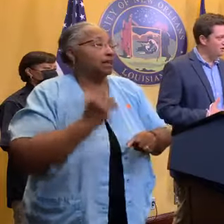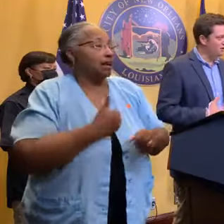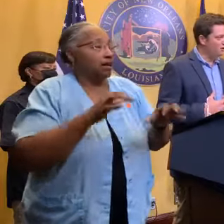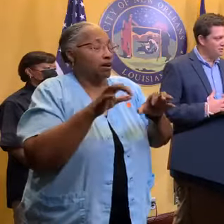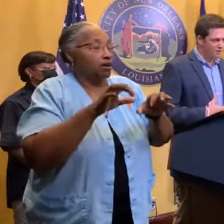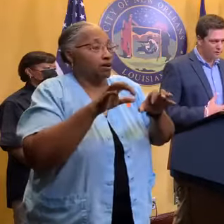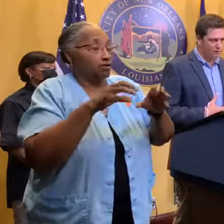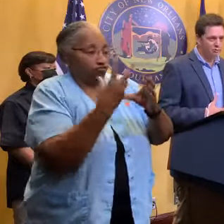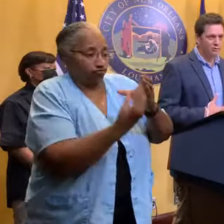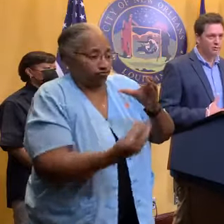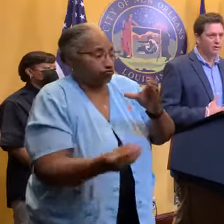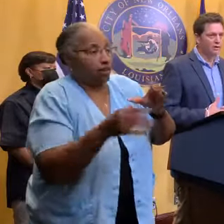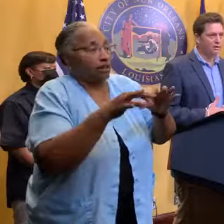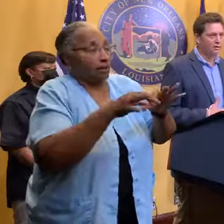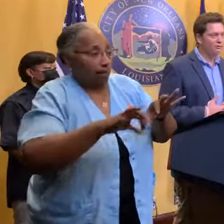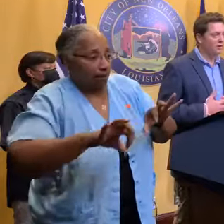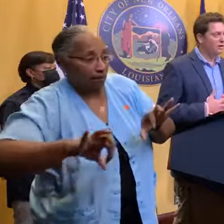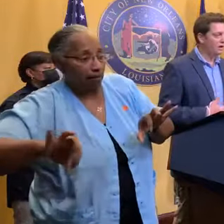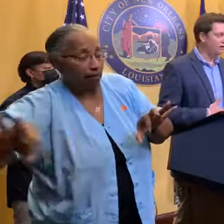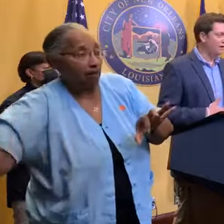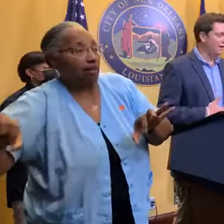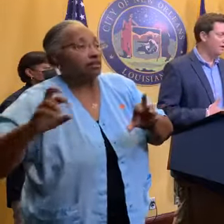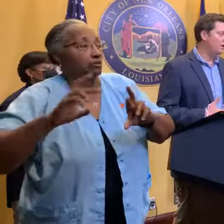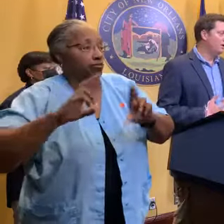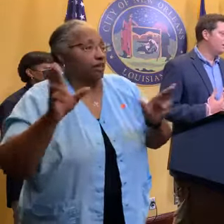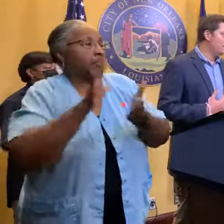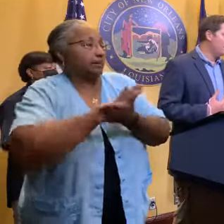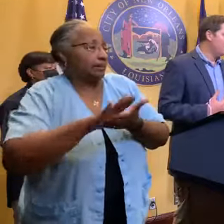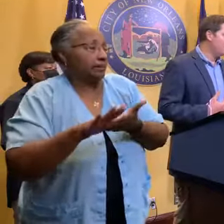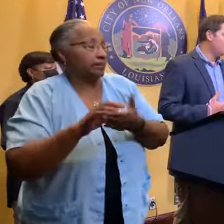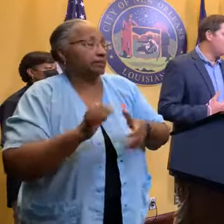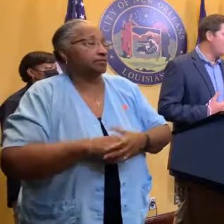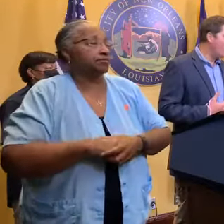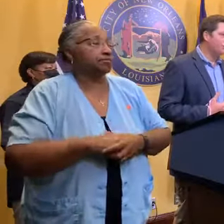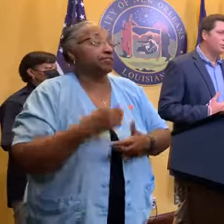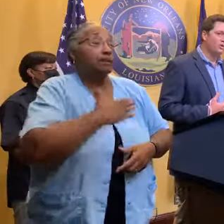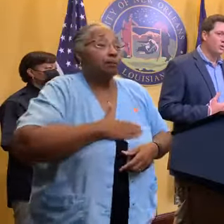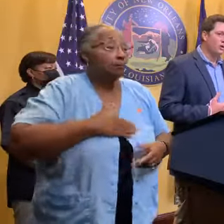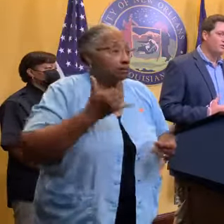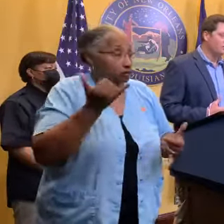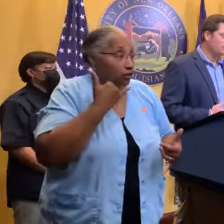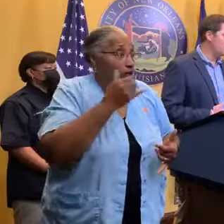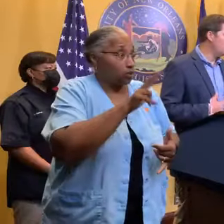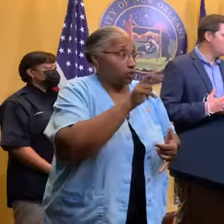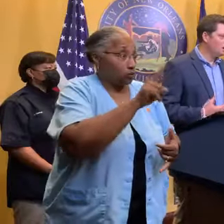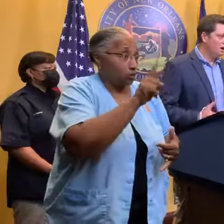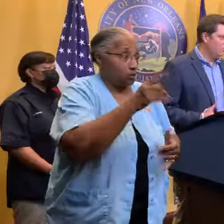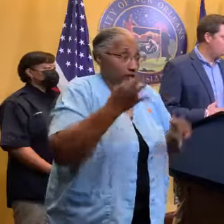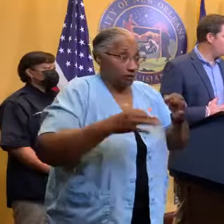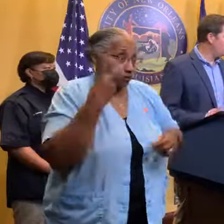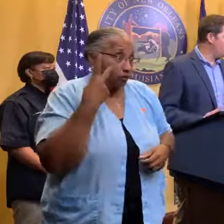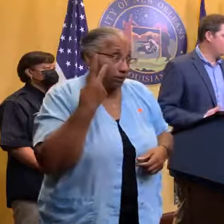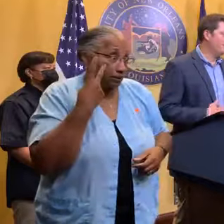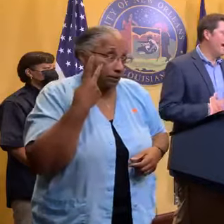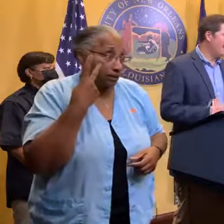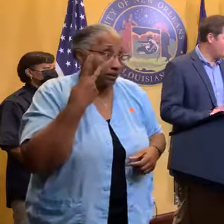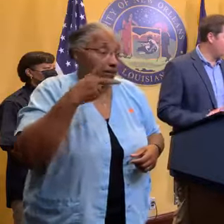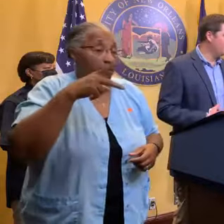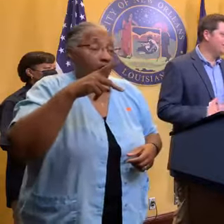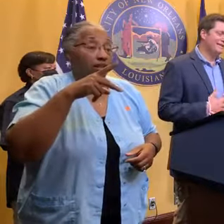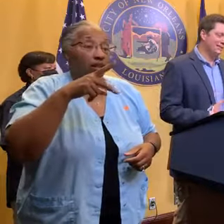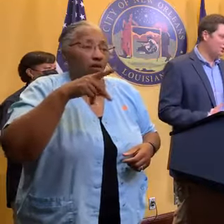possible in particularly vulnerable areas cleaned out. Please call 311 if you see pooling,